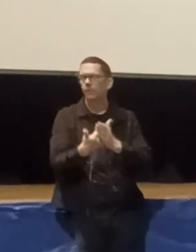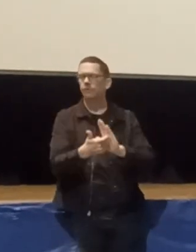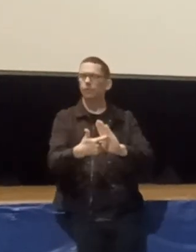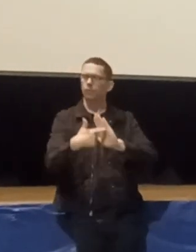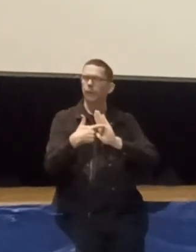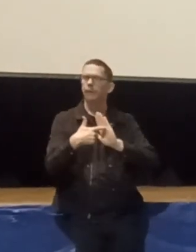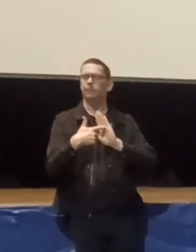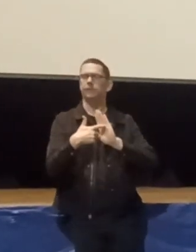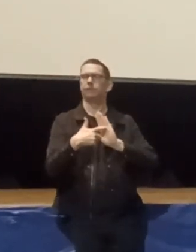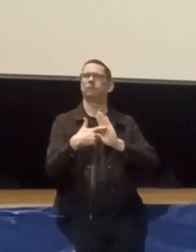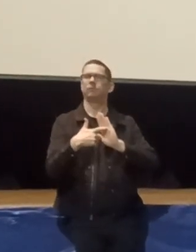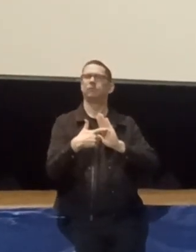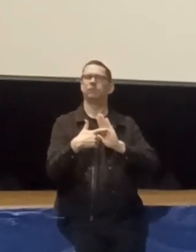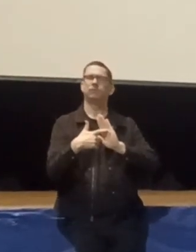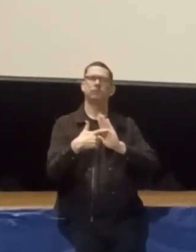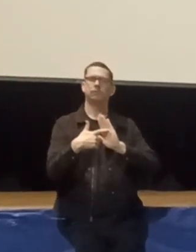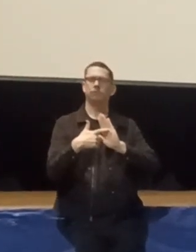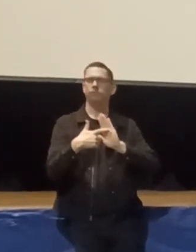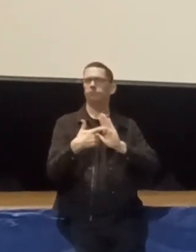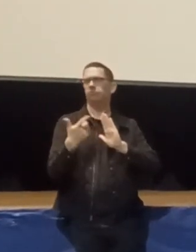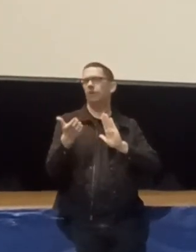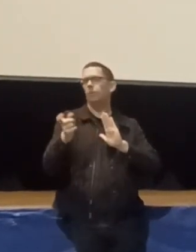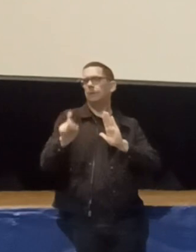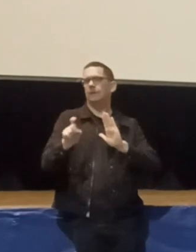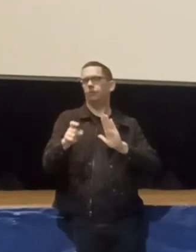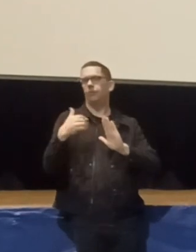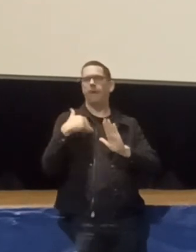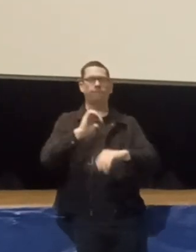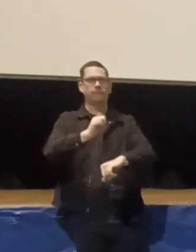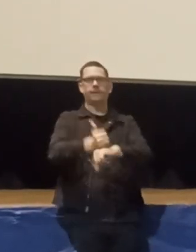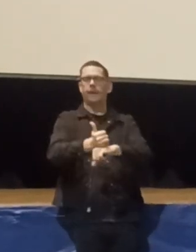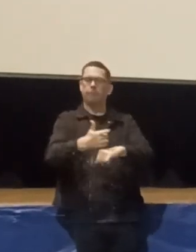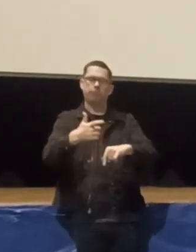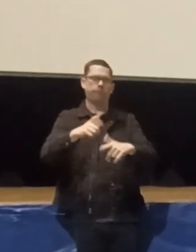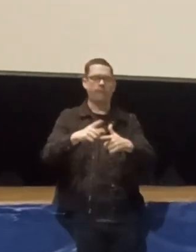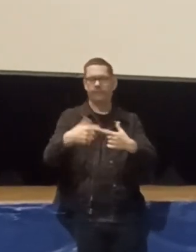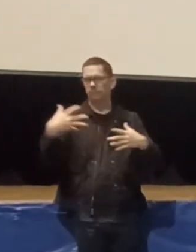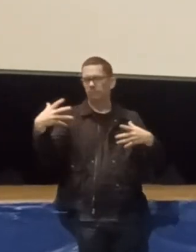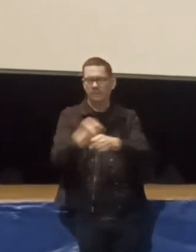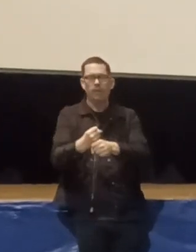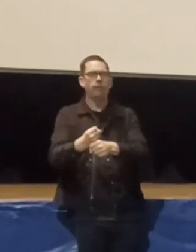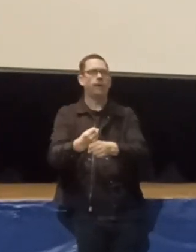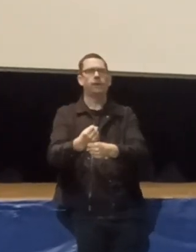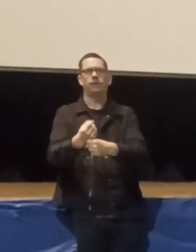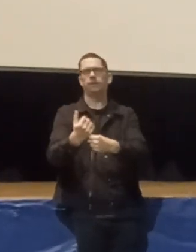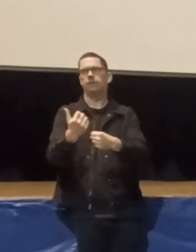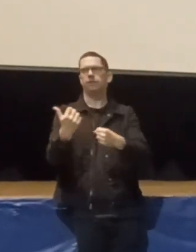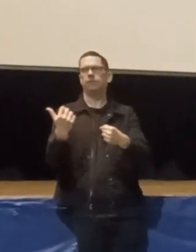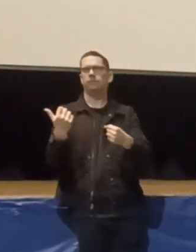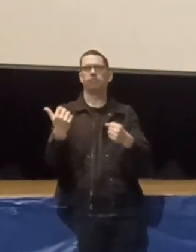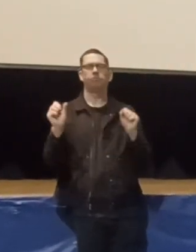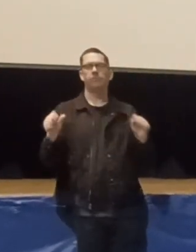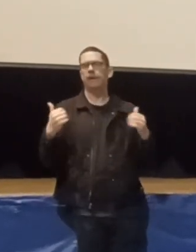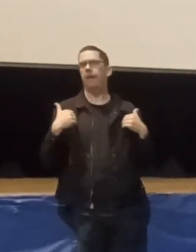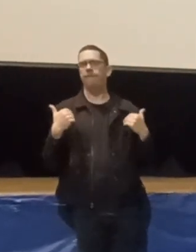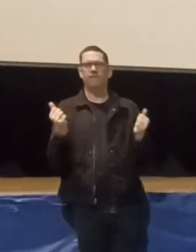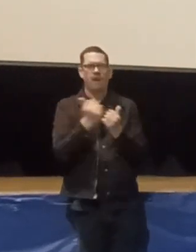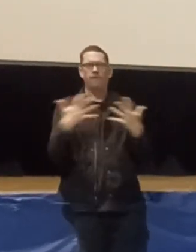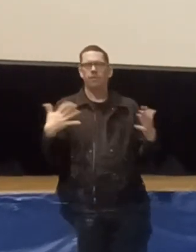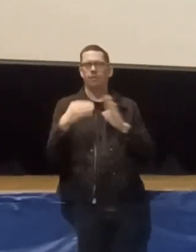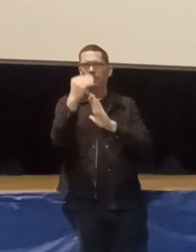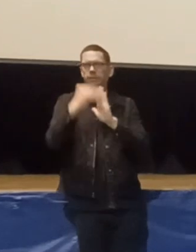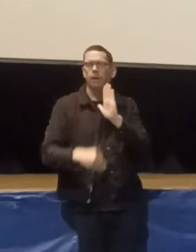requirements that'll be needed to be in place and consolidated in order to have everything documented in